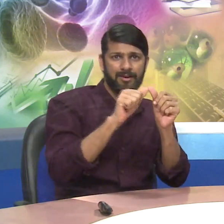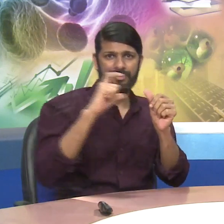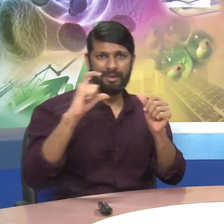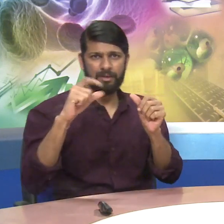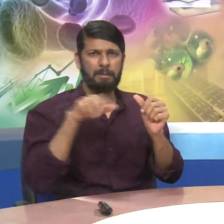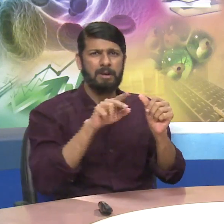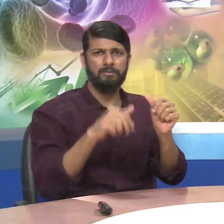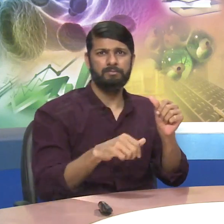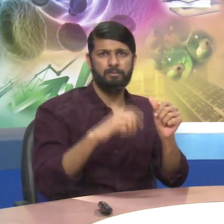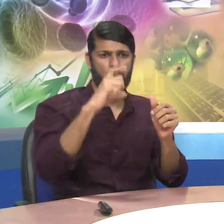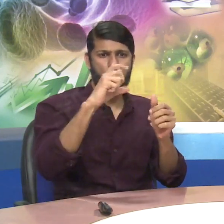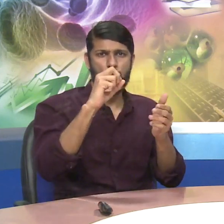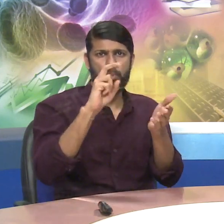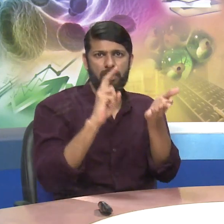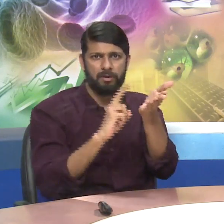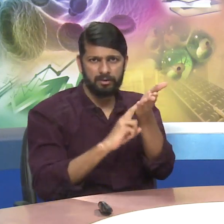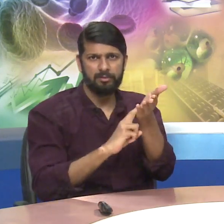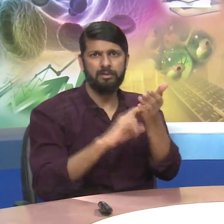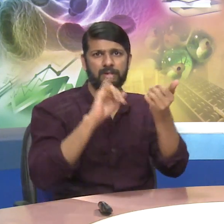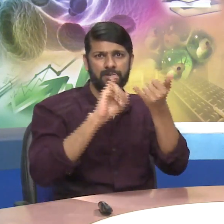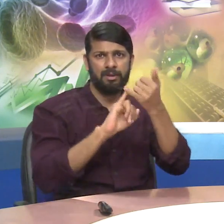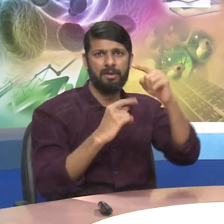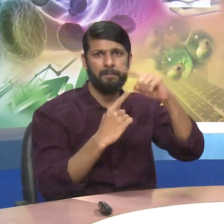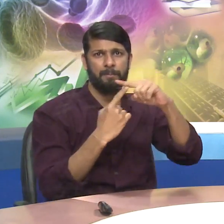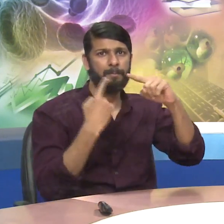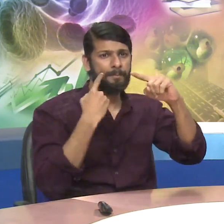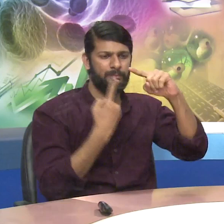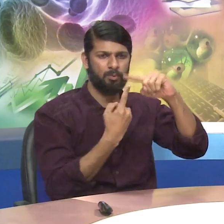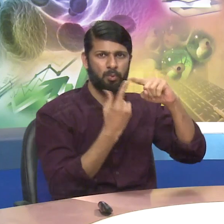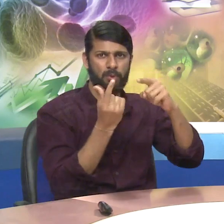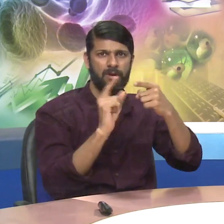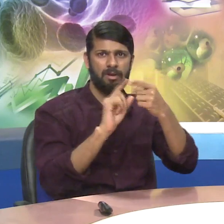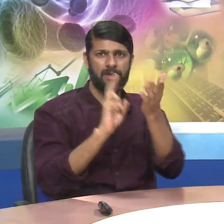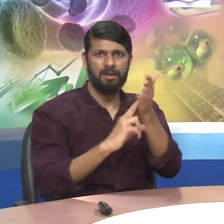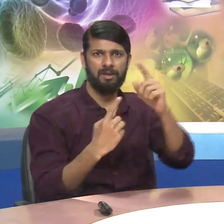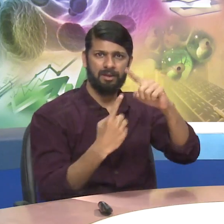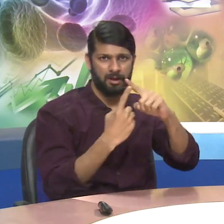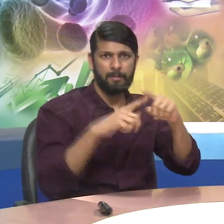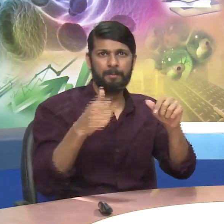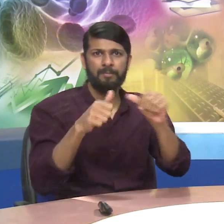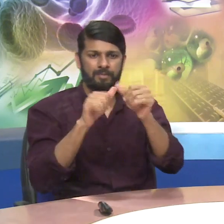we would be able to describe the composition of the Constituent Assembly.